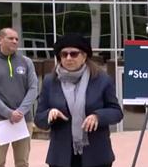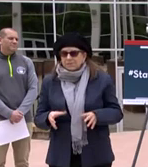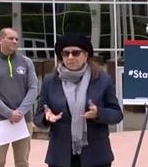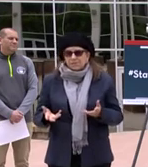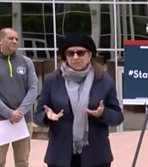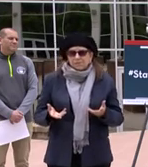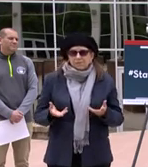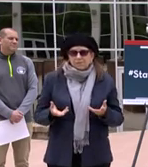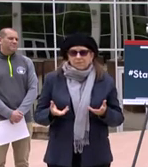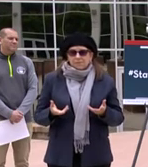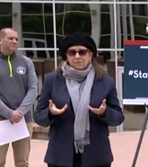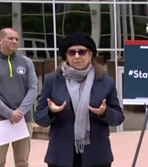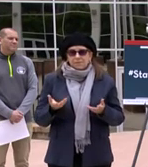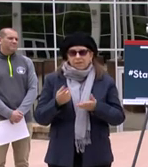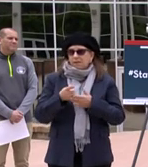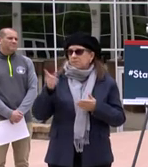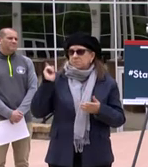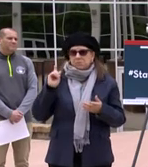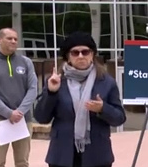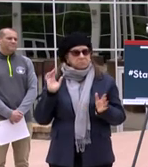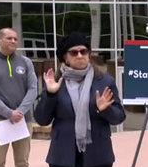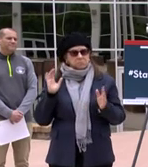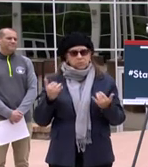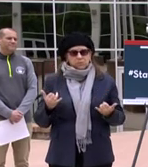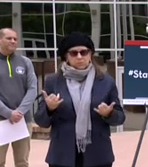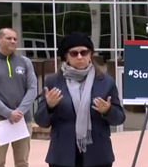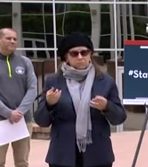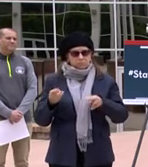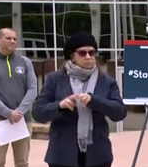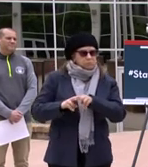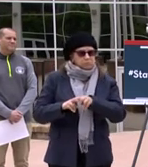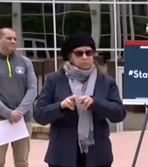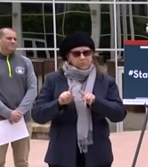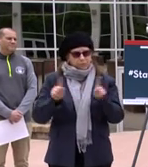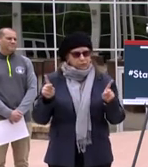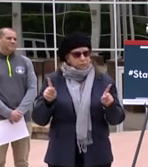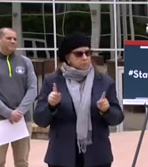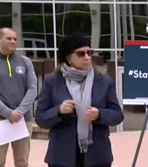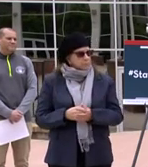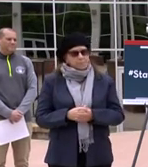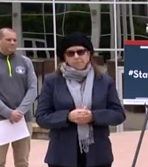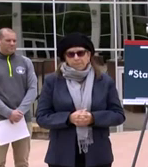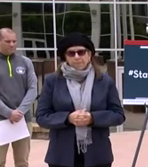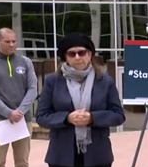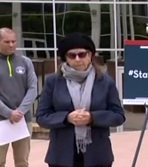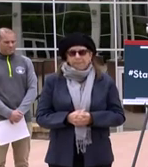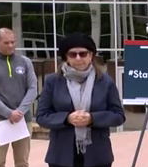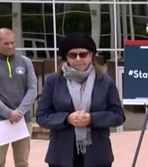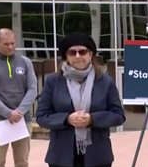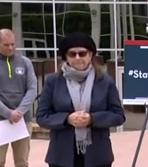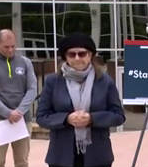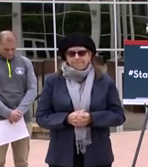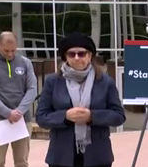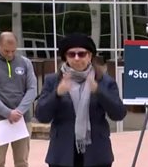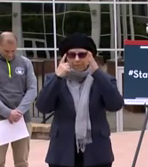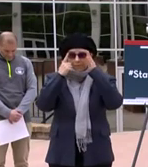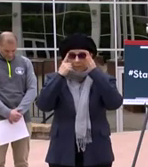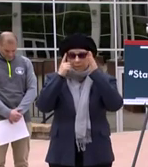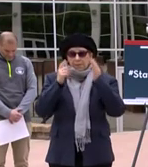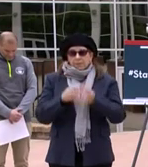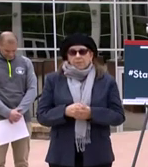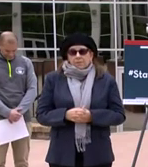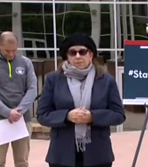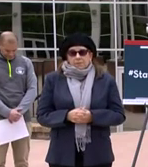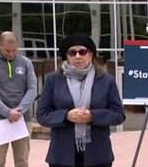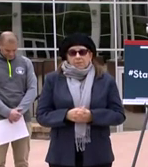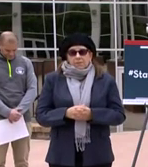and the difference on starting tomorrow? I think on social, some of the biggest questions I've seen